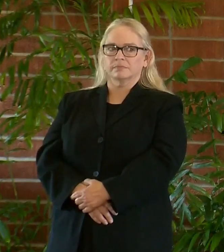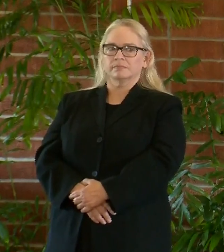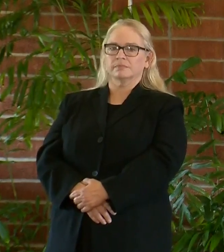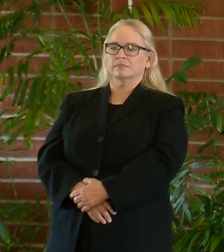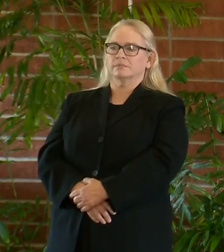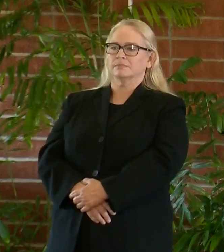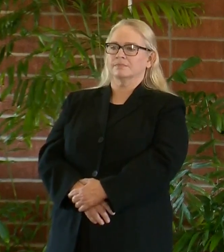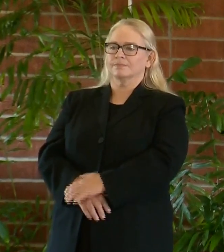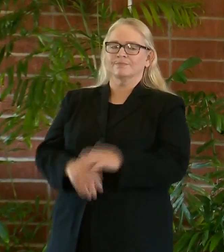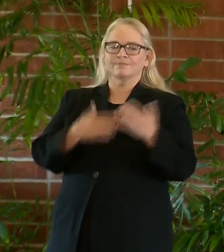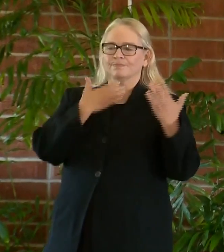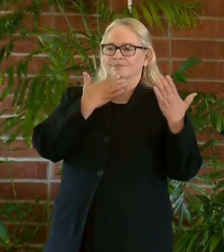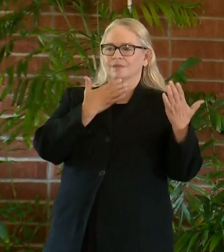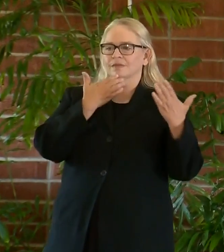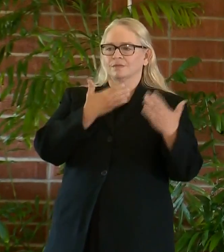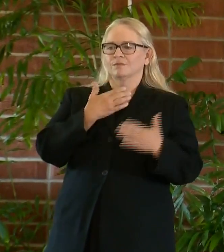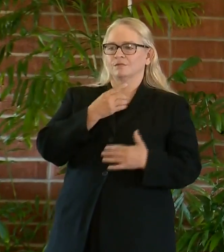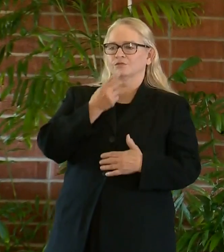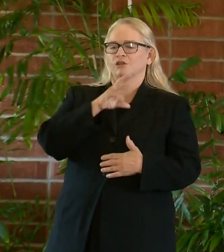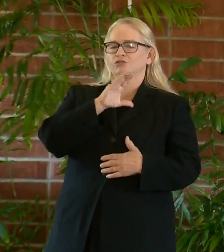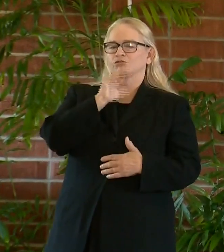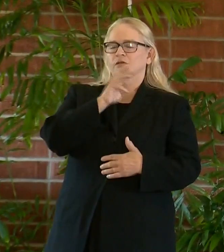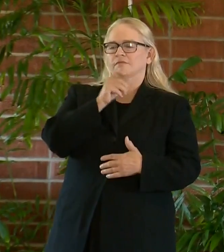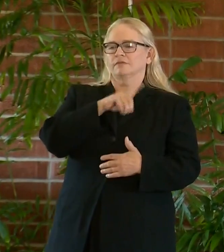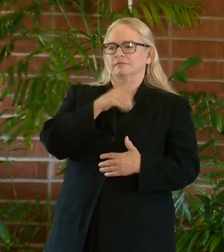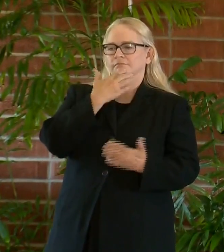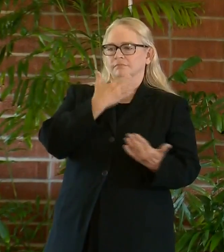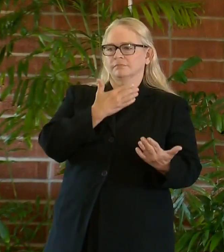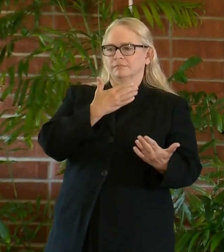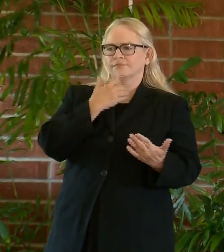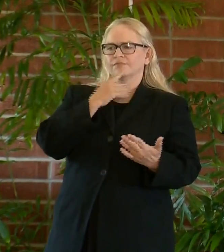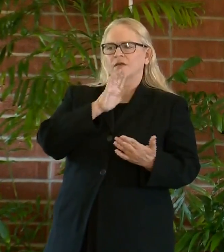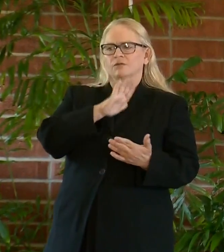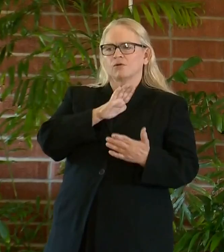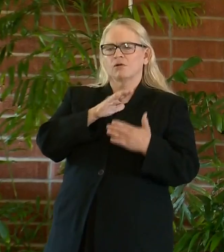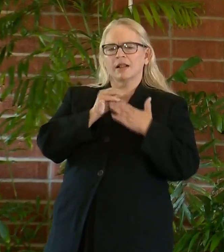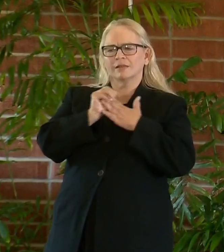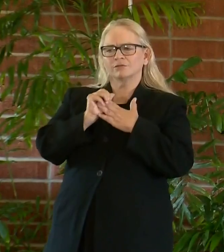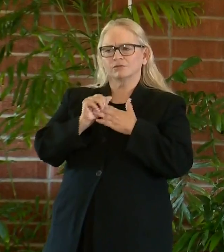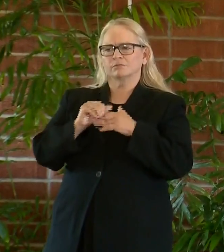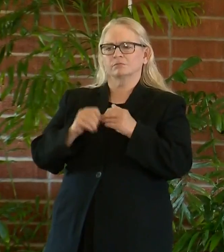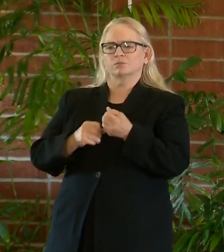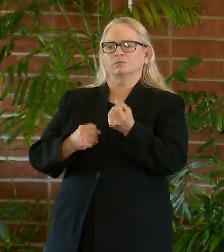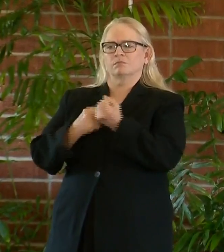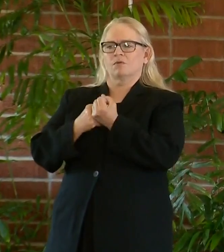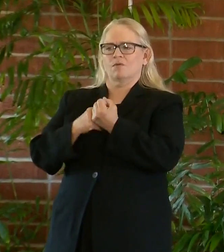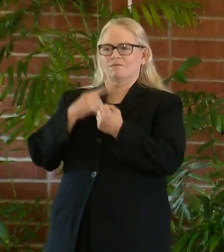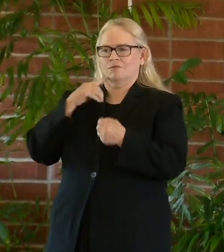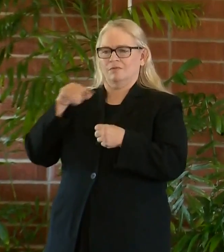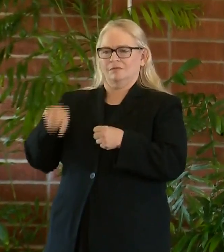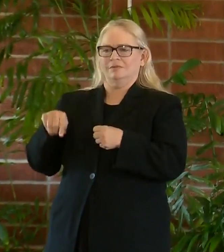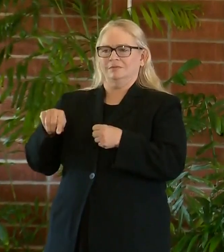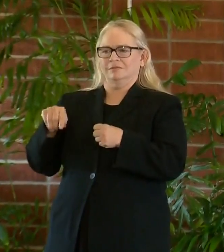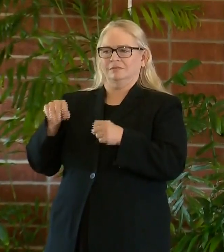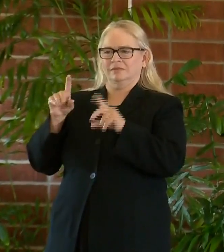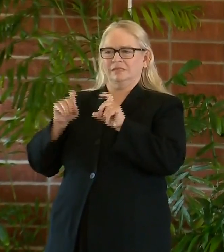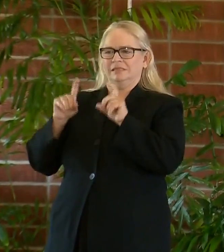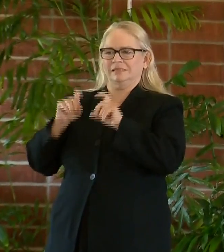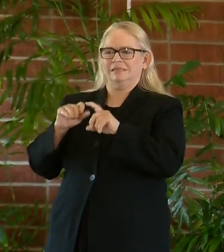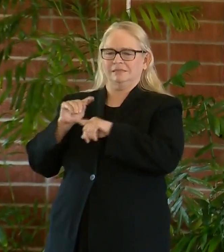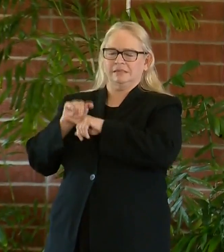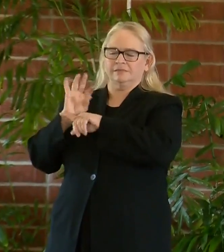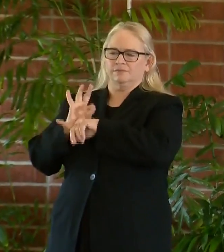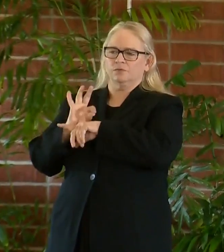Thank you, Doctor. Again, thank you for all your leadership and support on this testing task force. And I'll remind you, a few weeks ago,